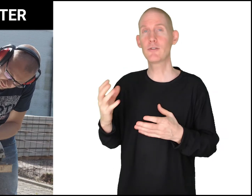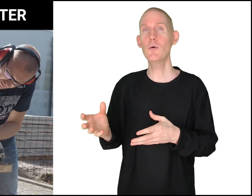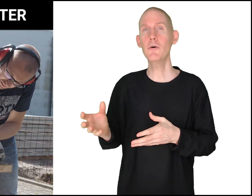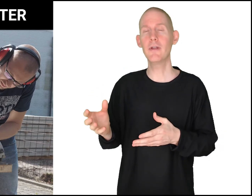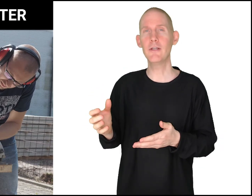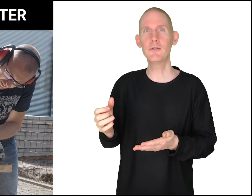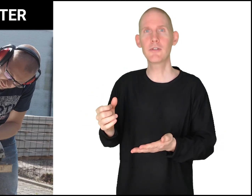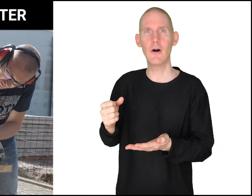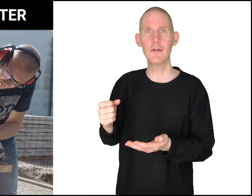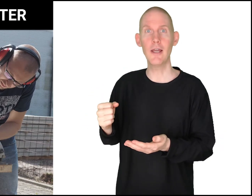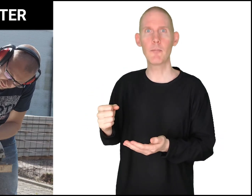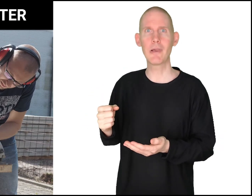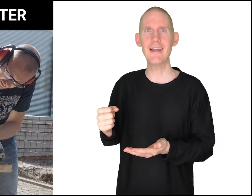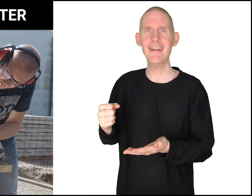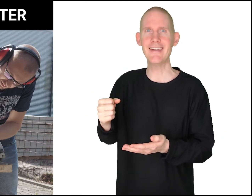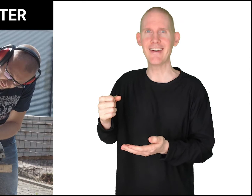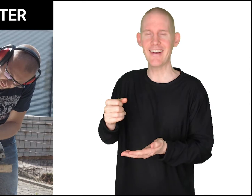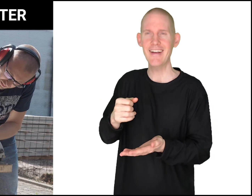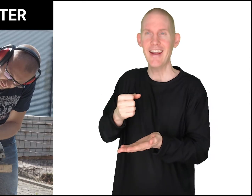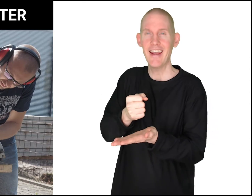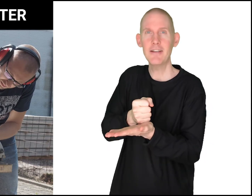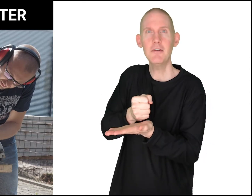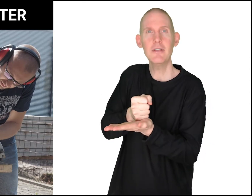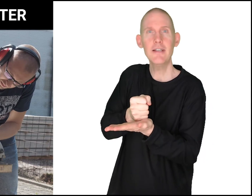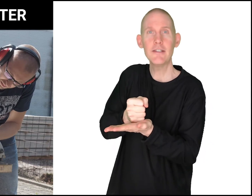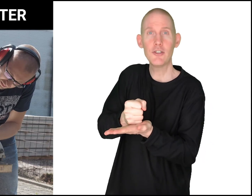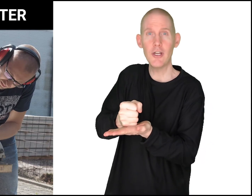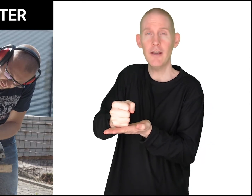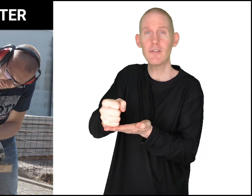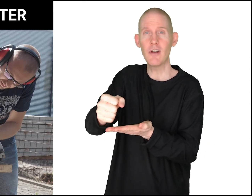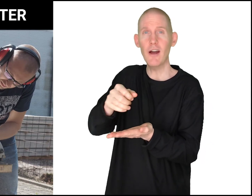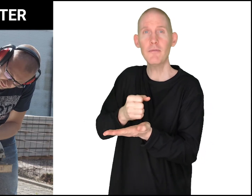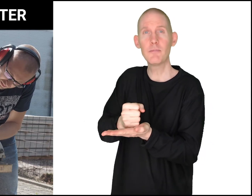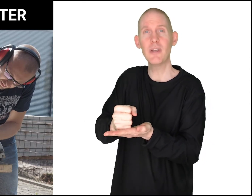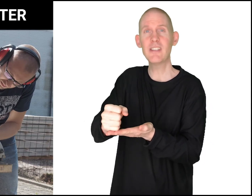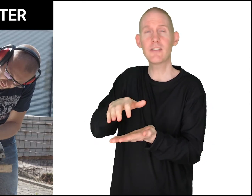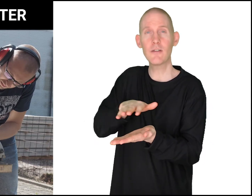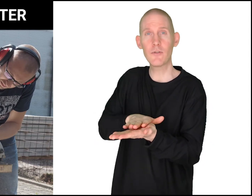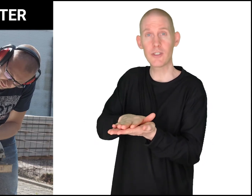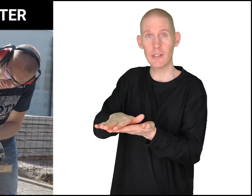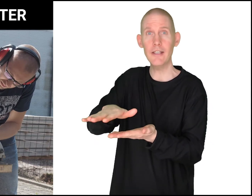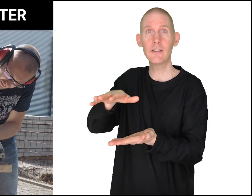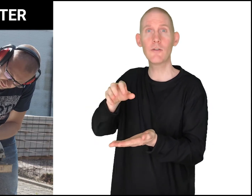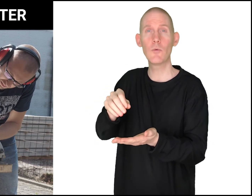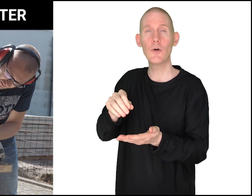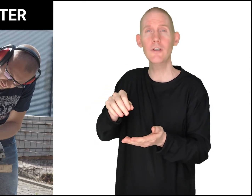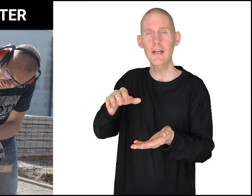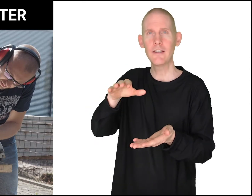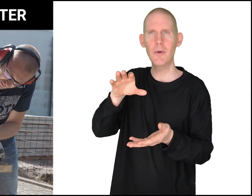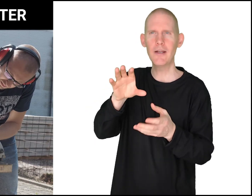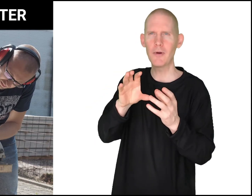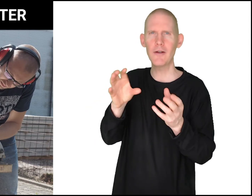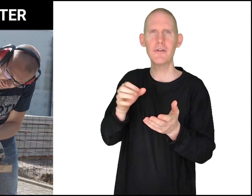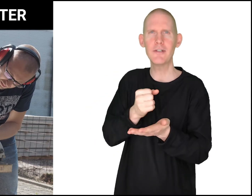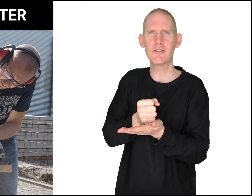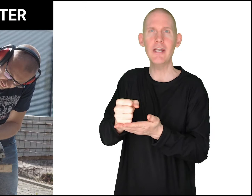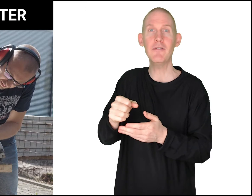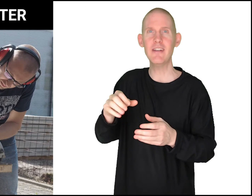tool they use called a plane, all right? And literally it shaves off pieces of or slices of wood to make whatever they're shaving not